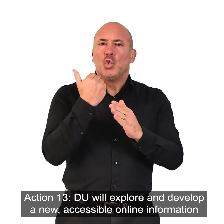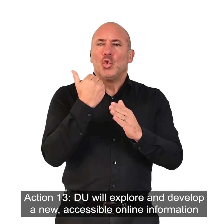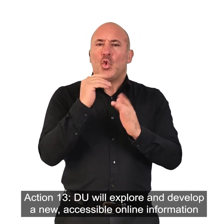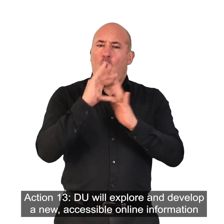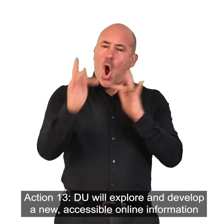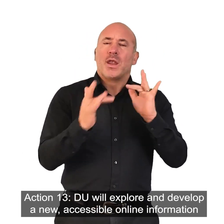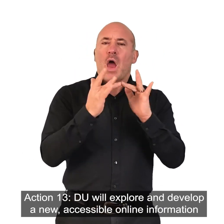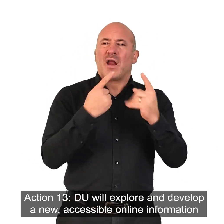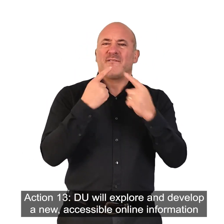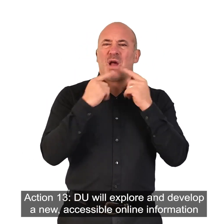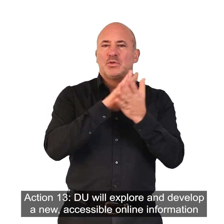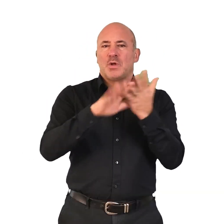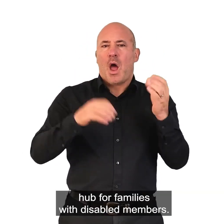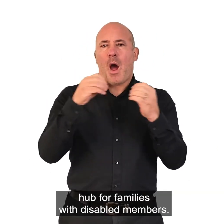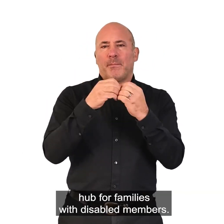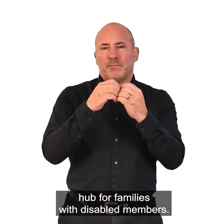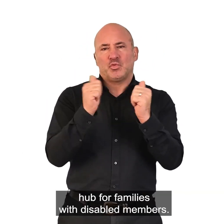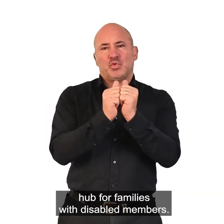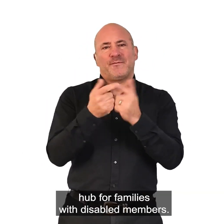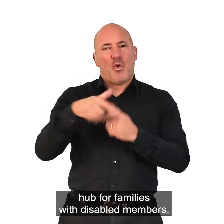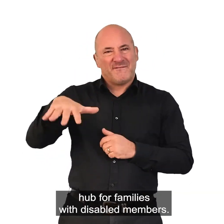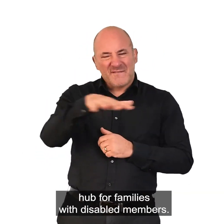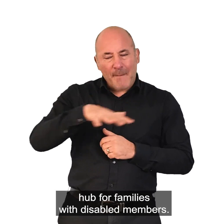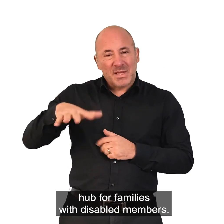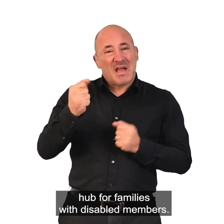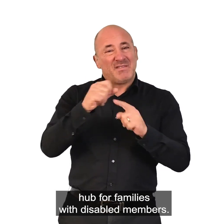information hub for families with disabled members.